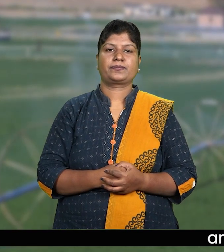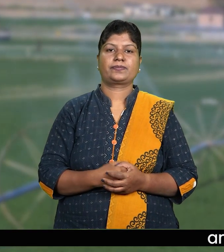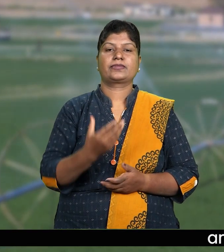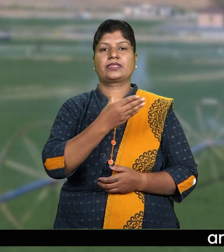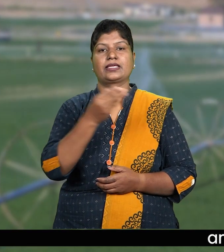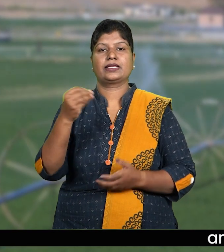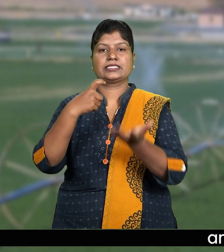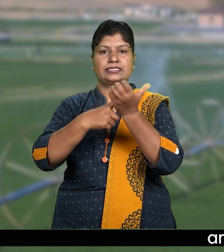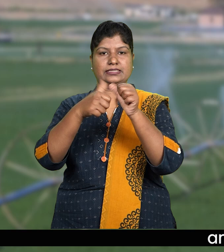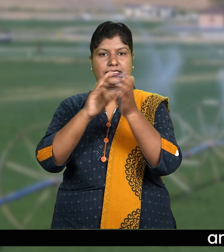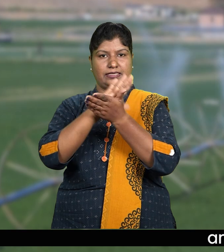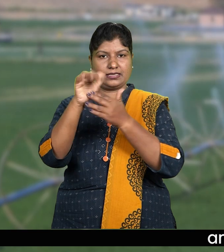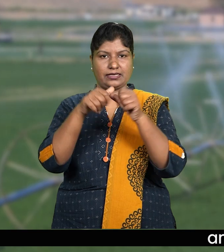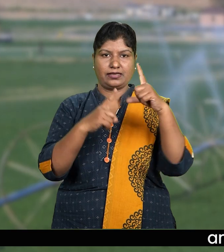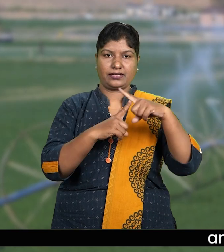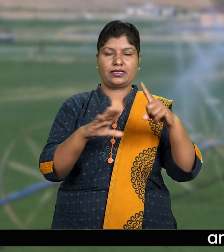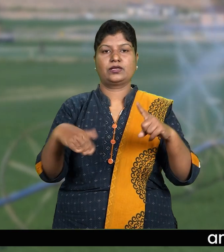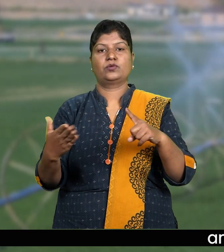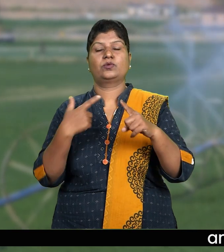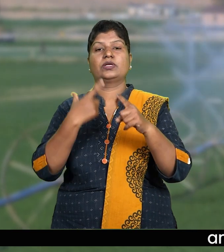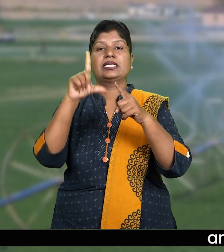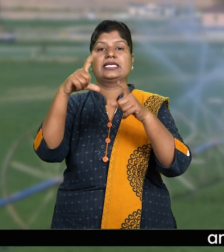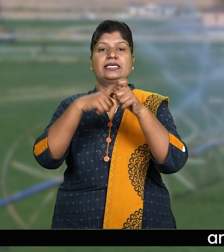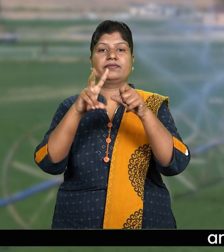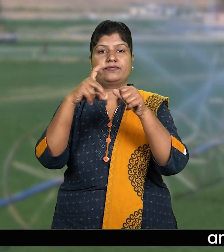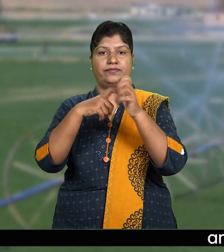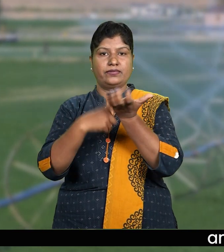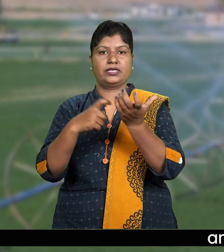and rahat lever system.